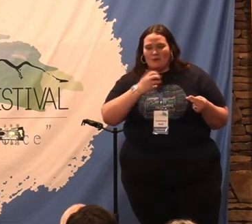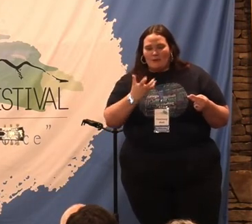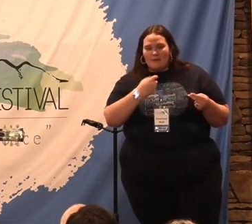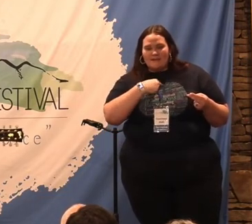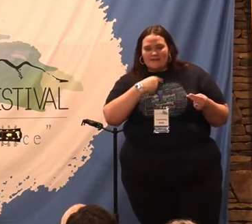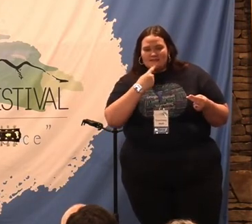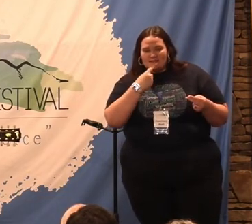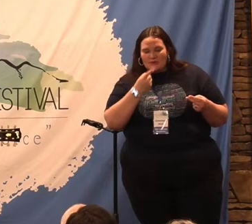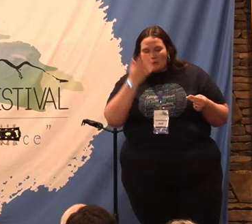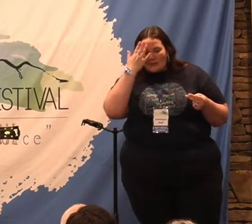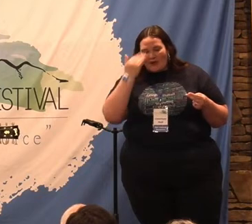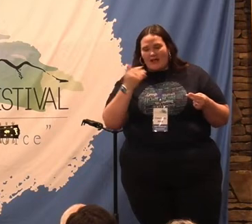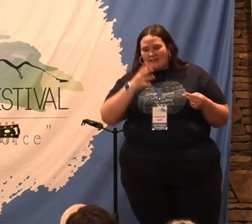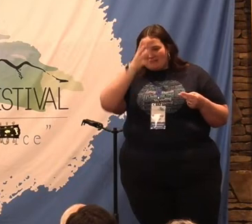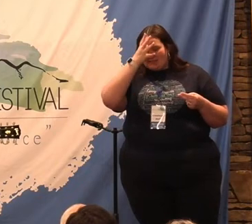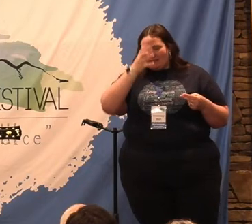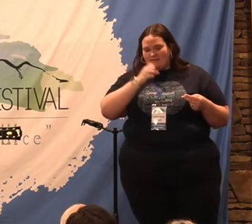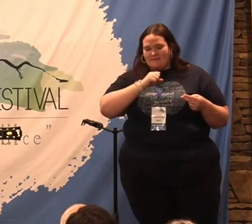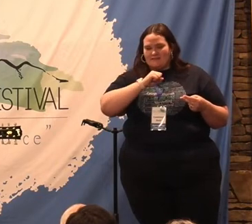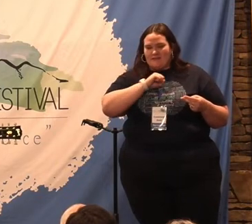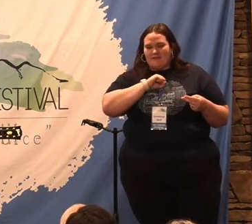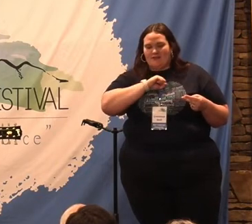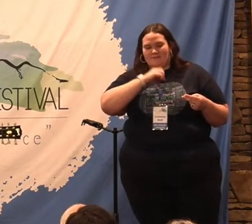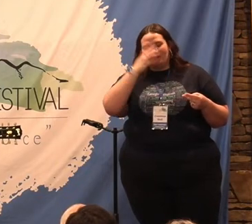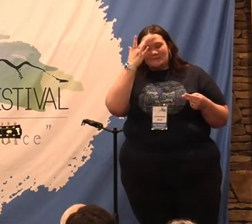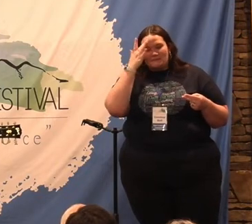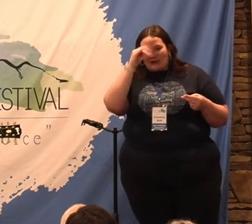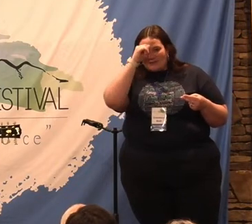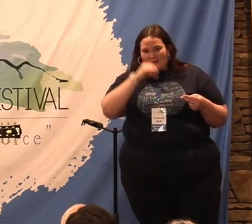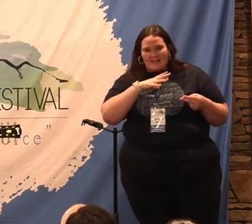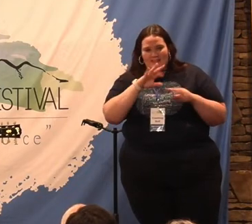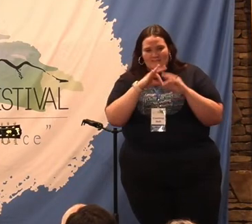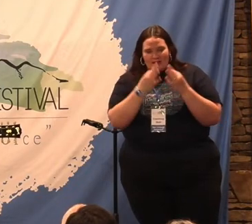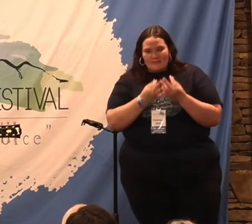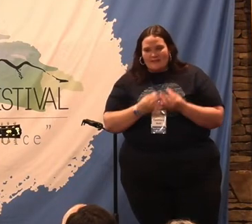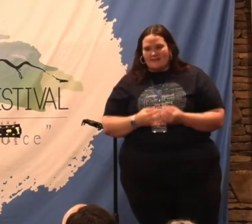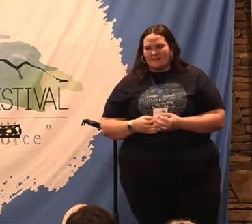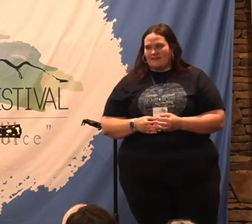You want me to tell you why your daddy's the smartest man in the family?